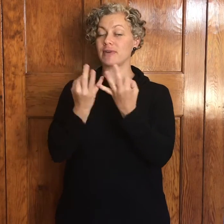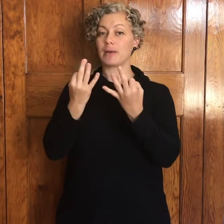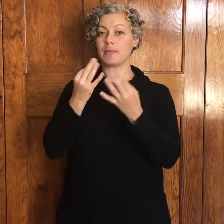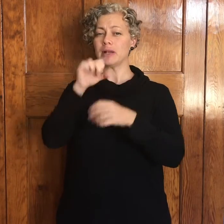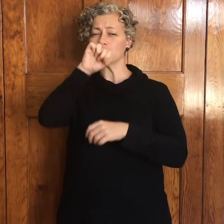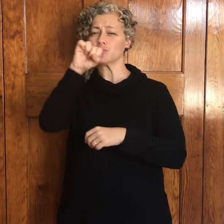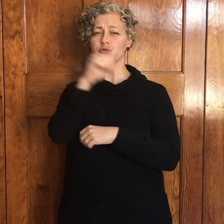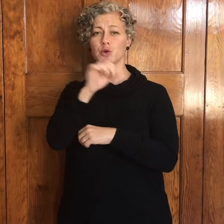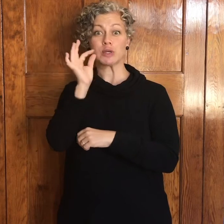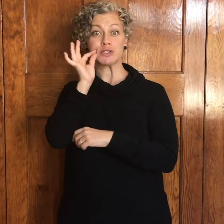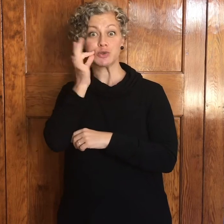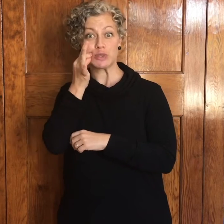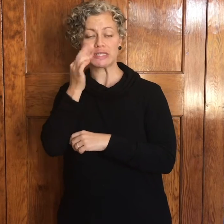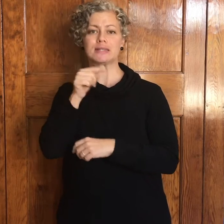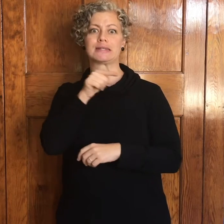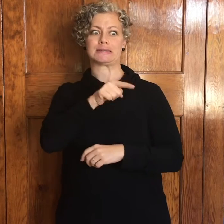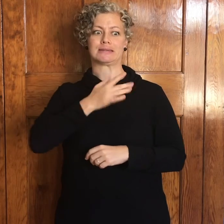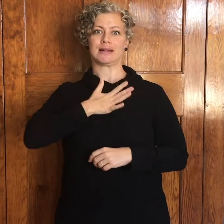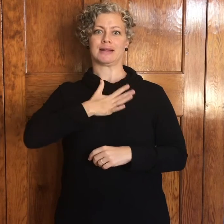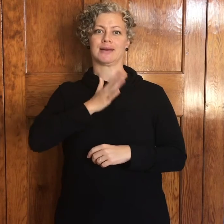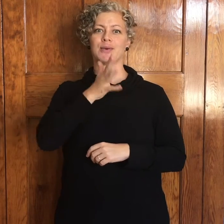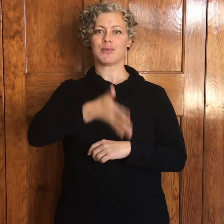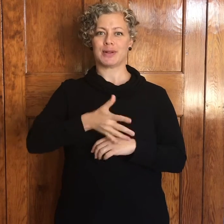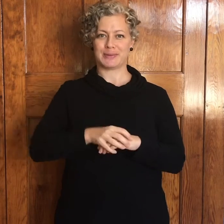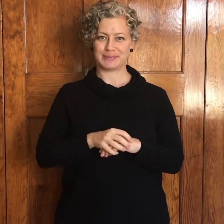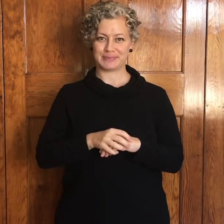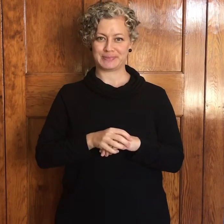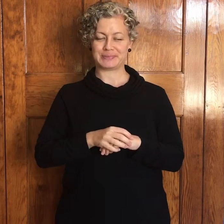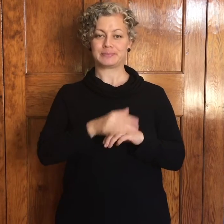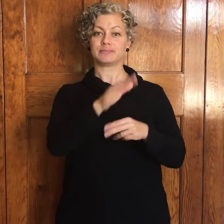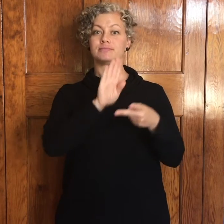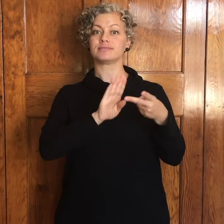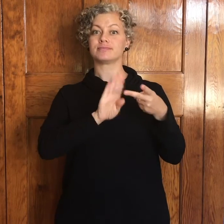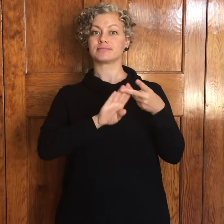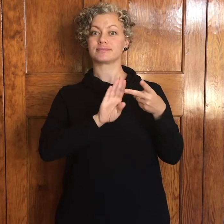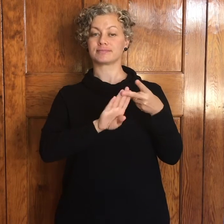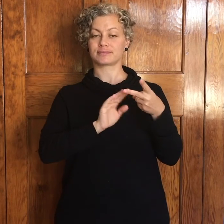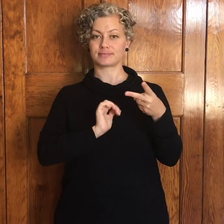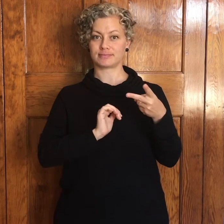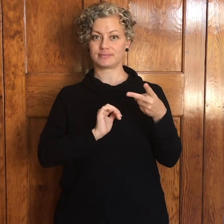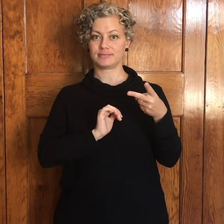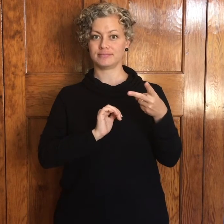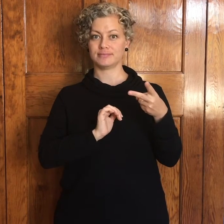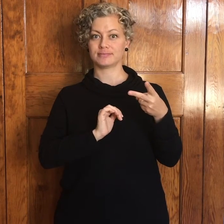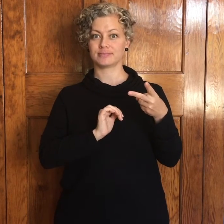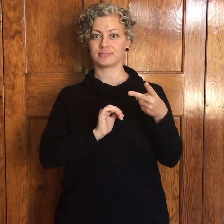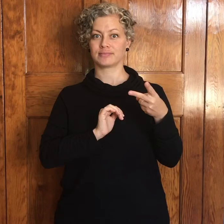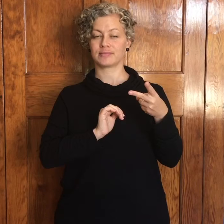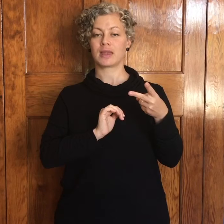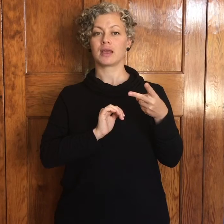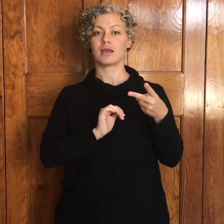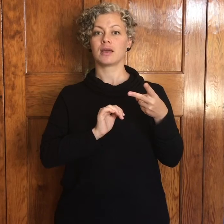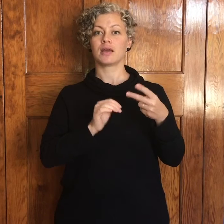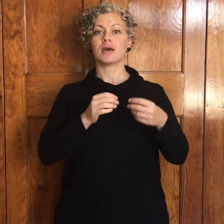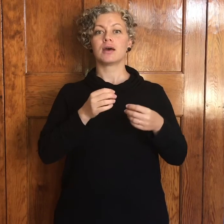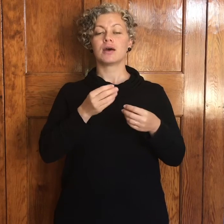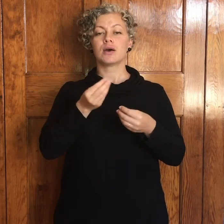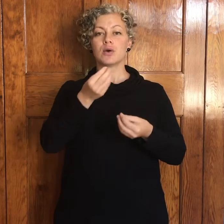family. The second one, custom cooking salts. Make